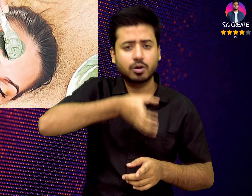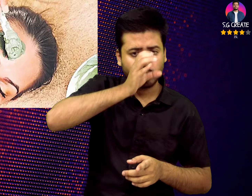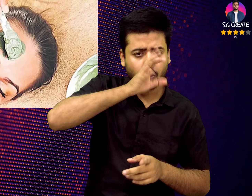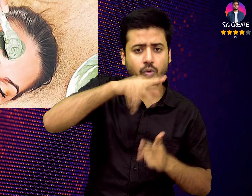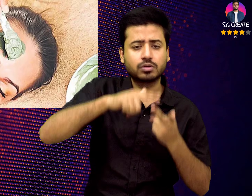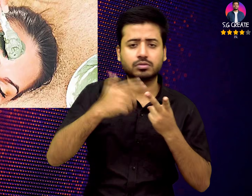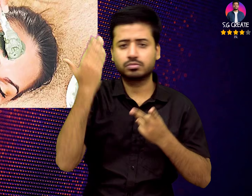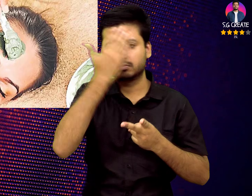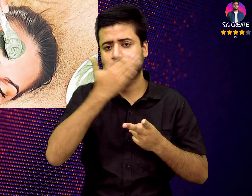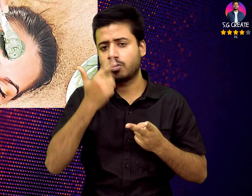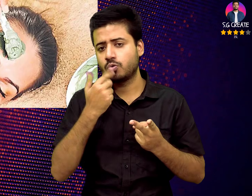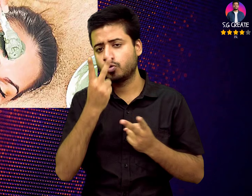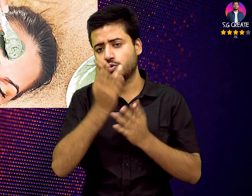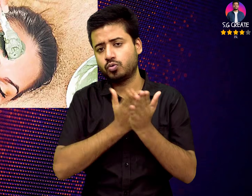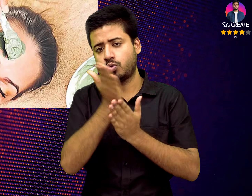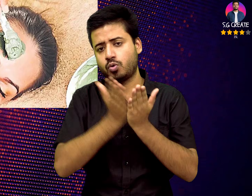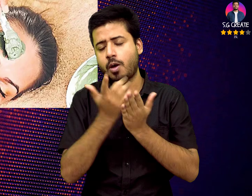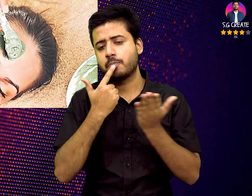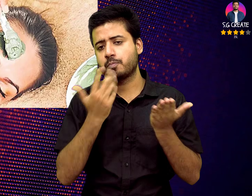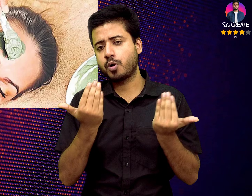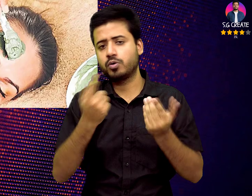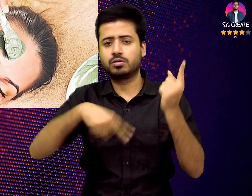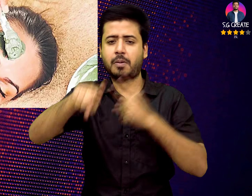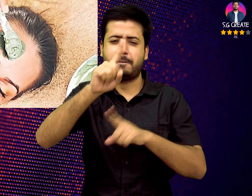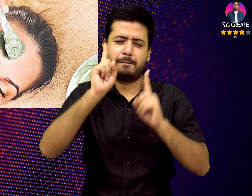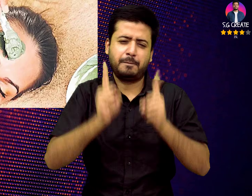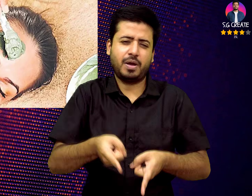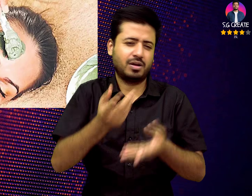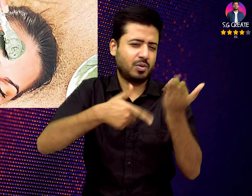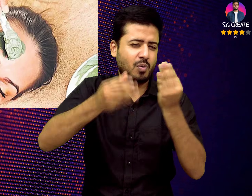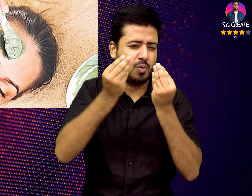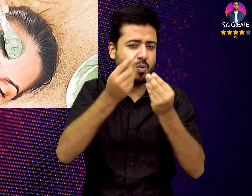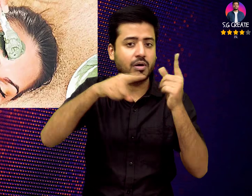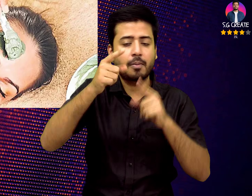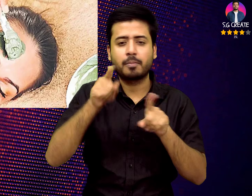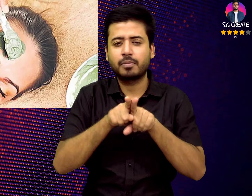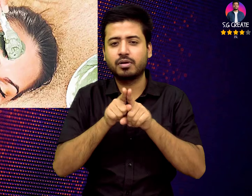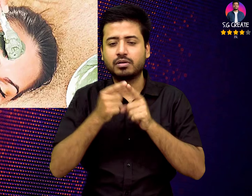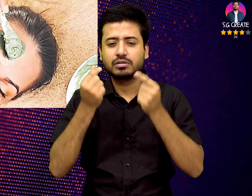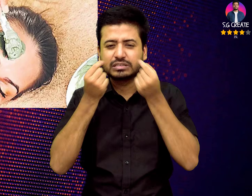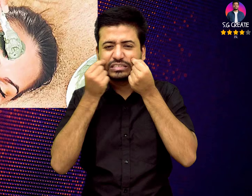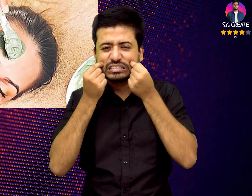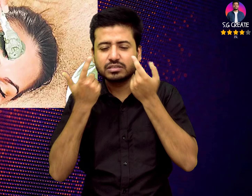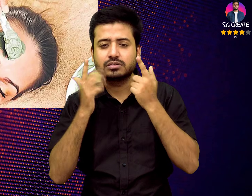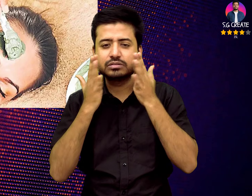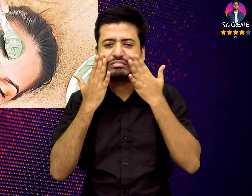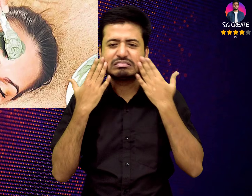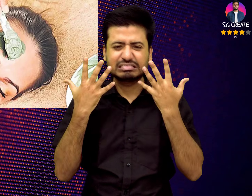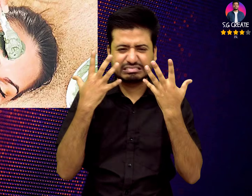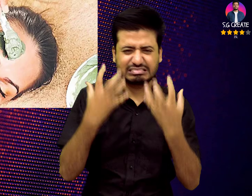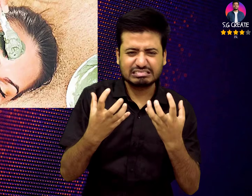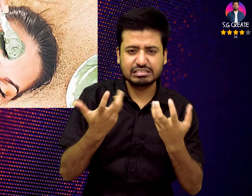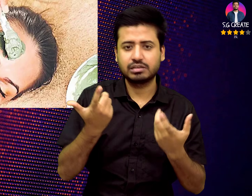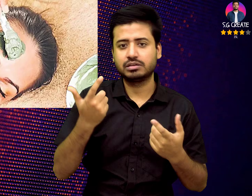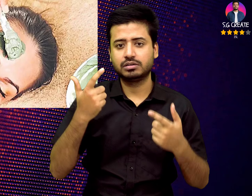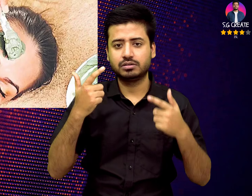enzymes that break down the bonds between dead skin cells. Alkaloids, carpane and pseudocarpane, these compounds possess